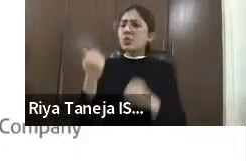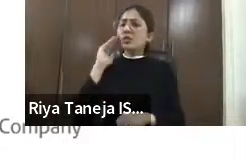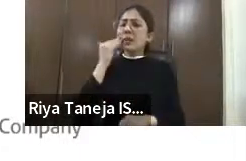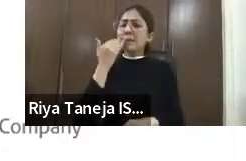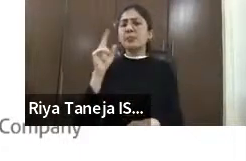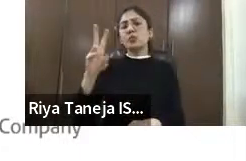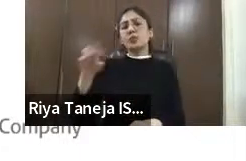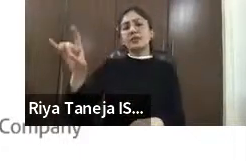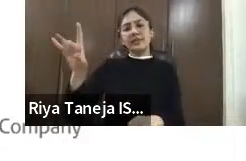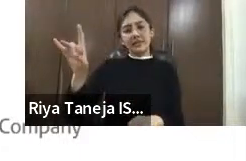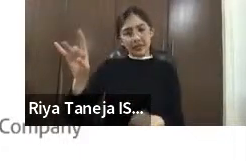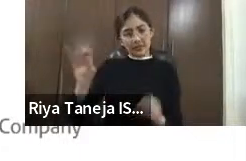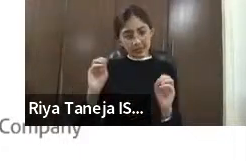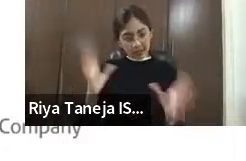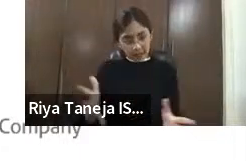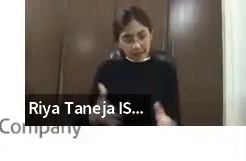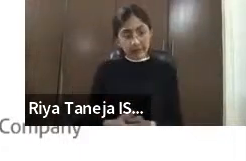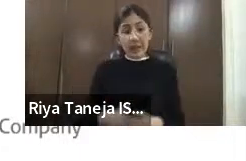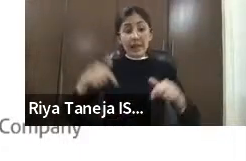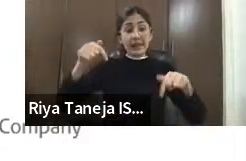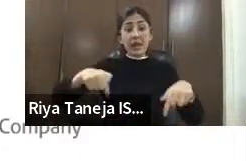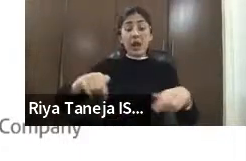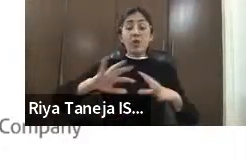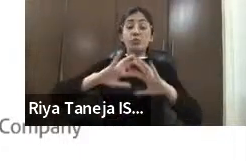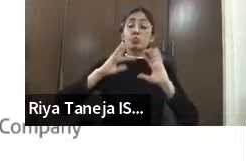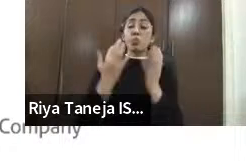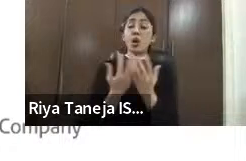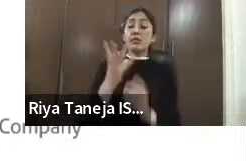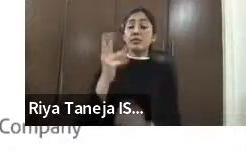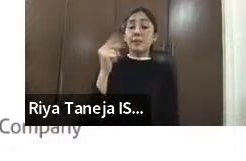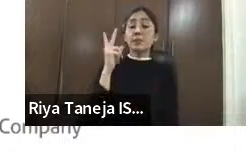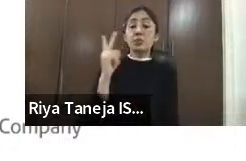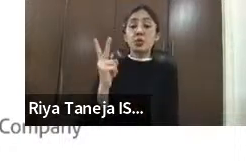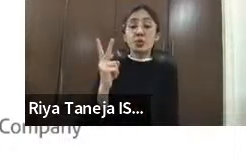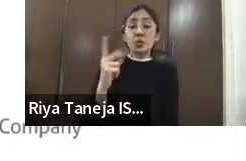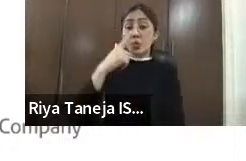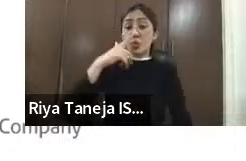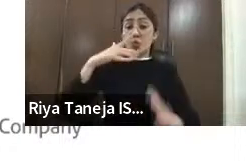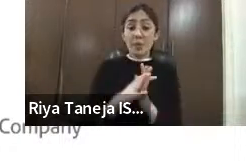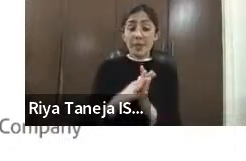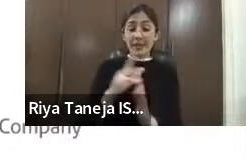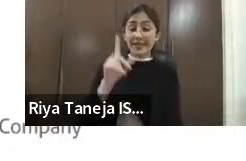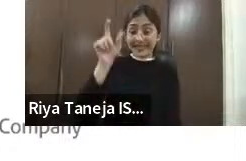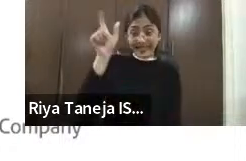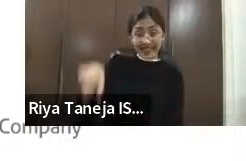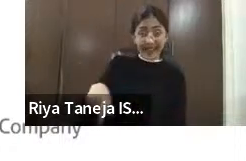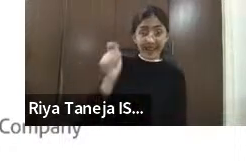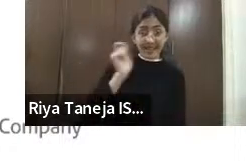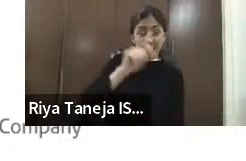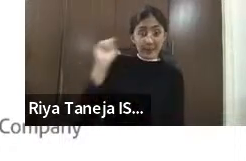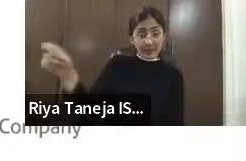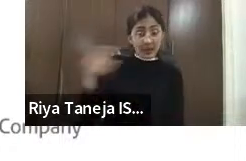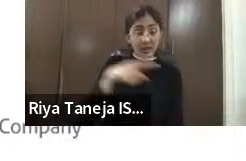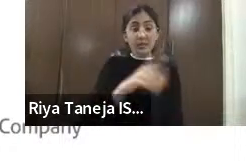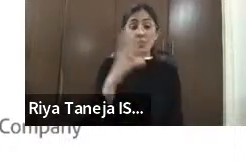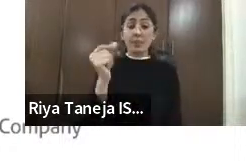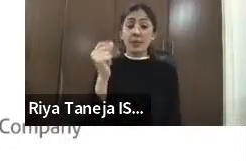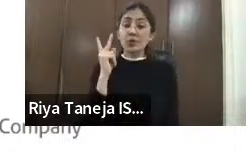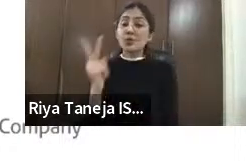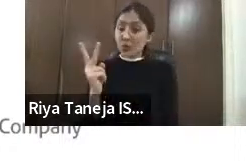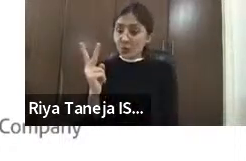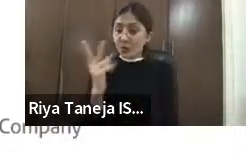2015, and at present, she is ranked world number 2 in women's singles. From setting examples to